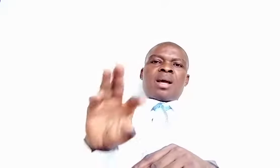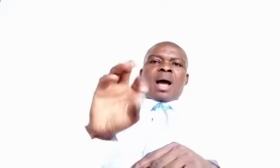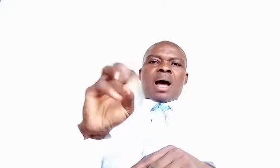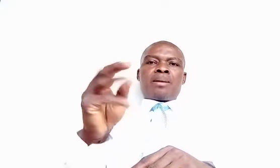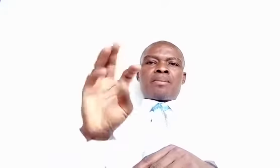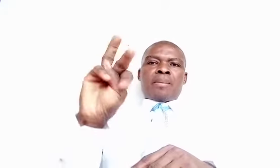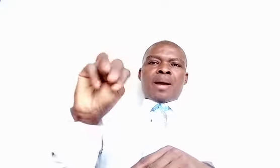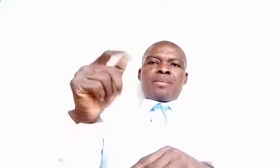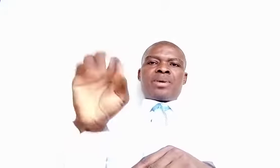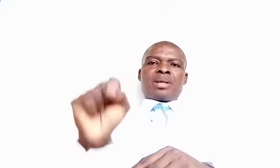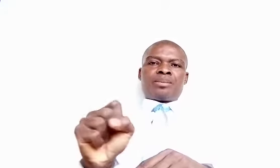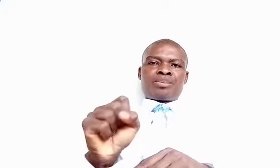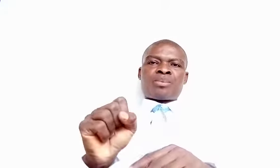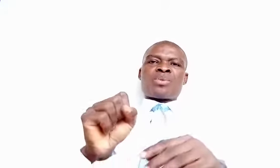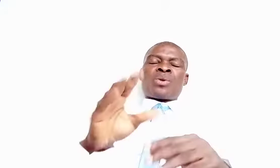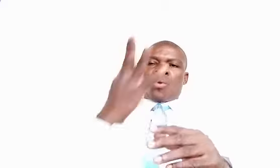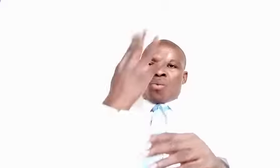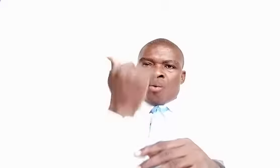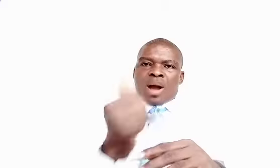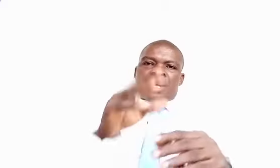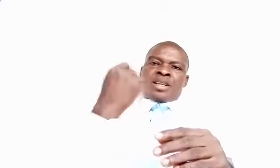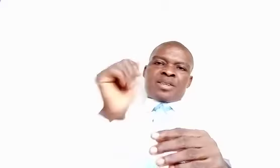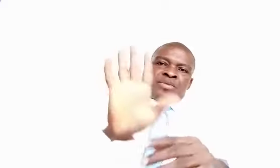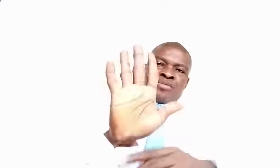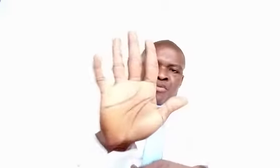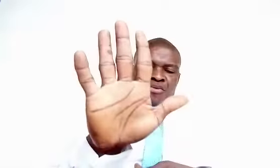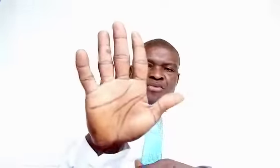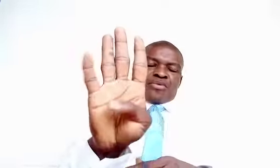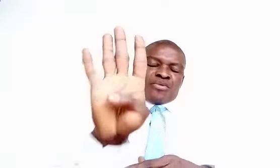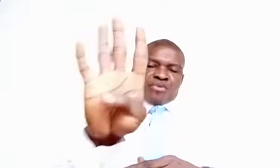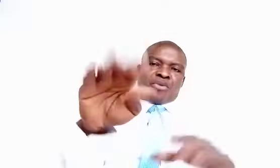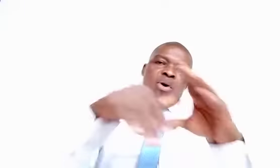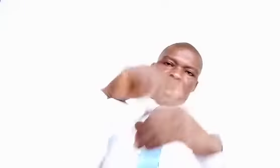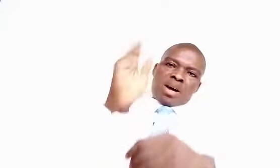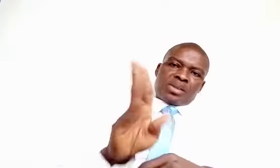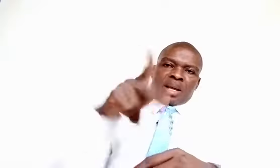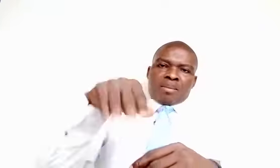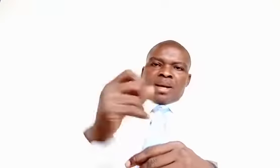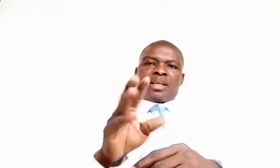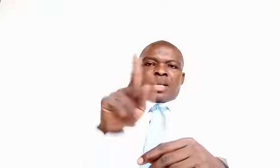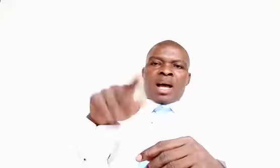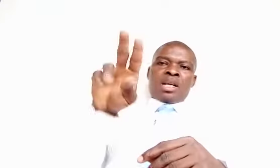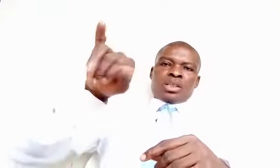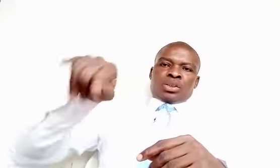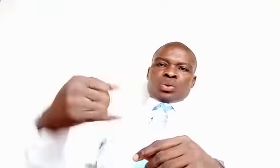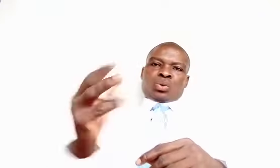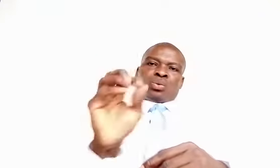Mars, while the 4 outer planets are Jupiter,